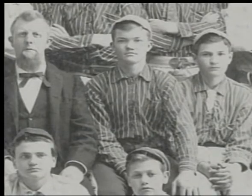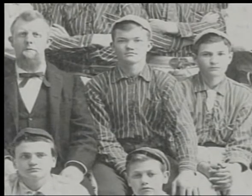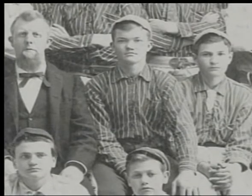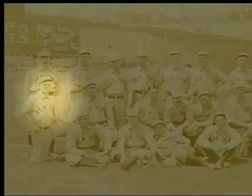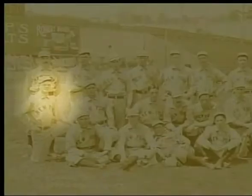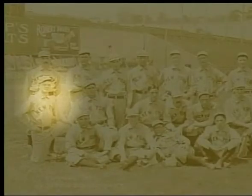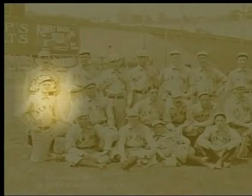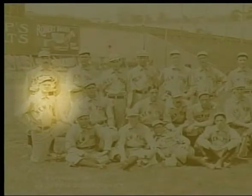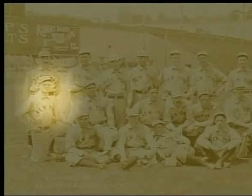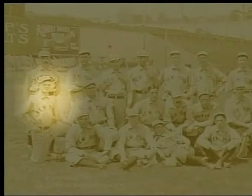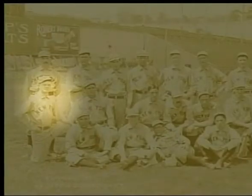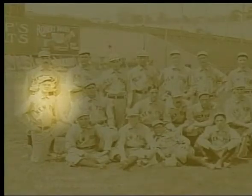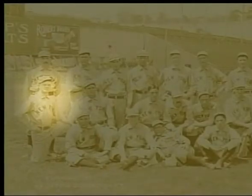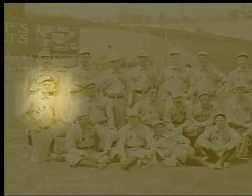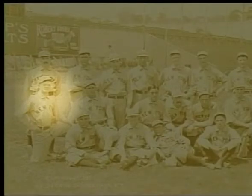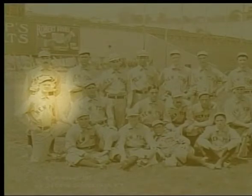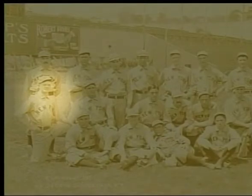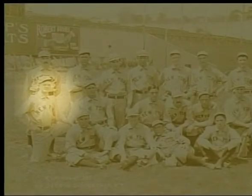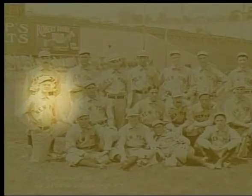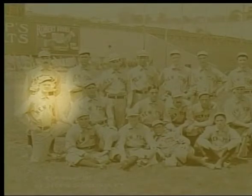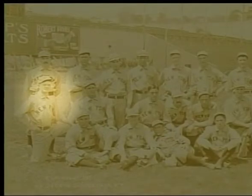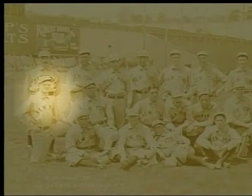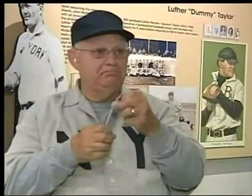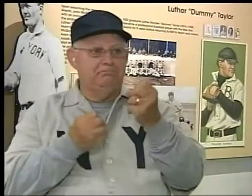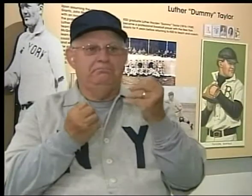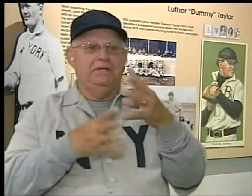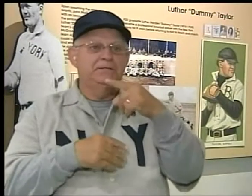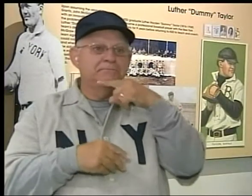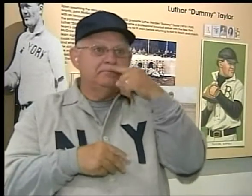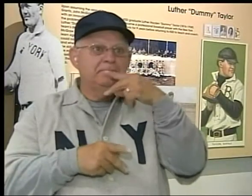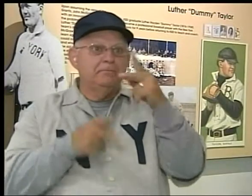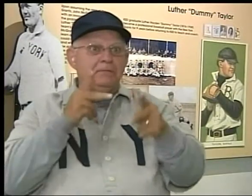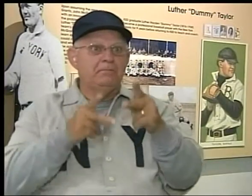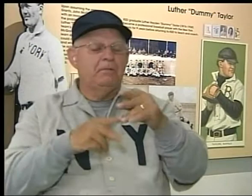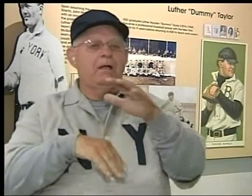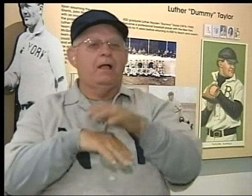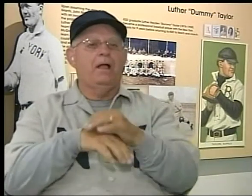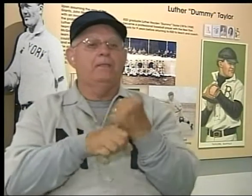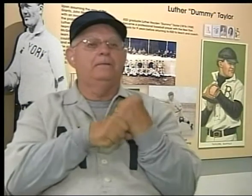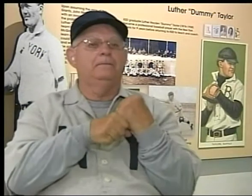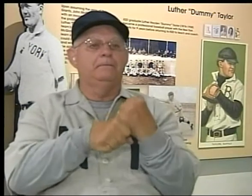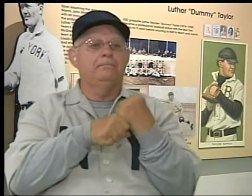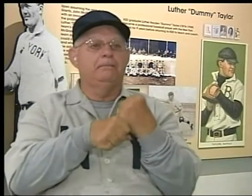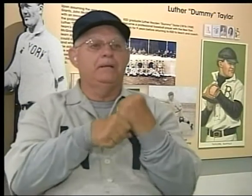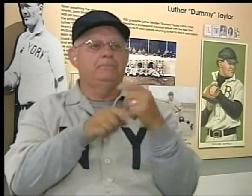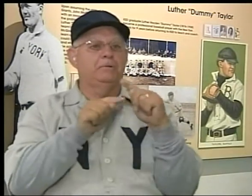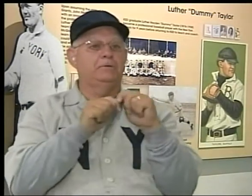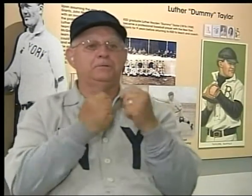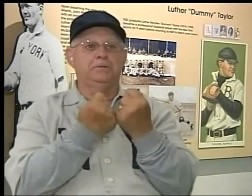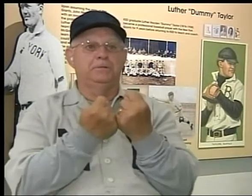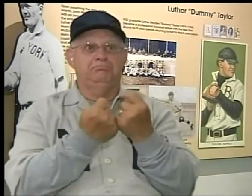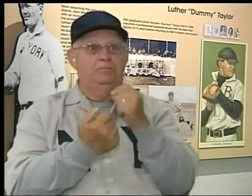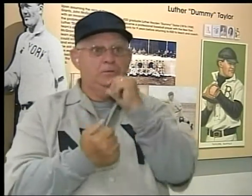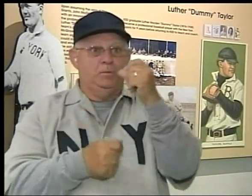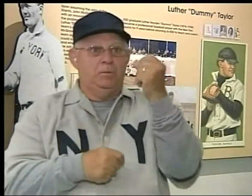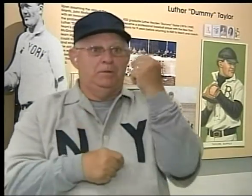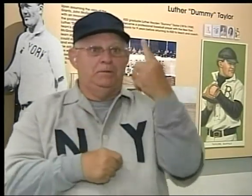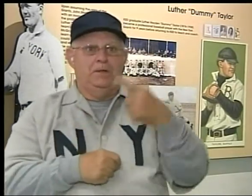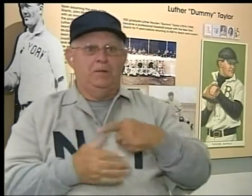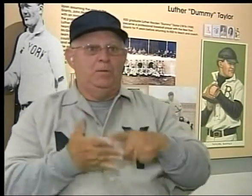but helped pioneer the use of hand signs in the sport. Many hearing people on the baseball team didn't understand